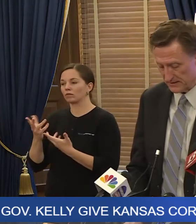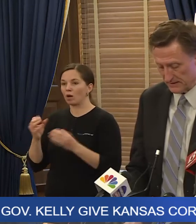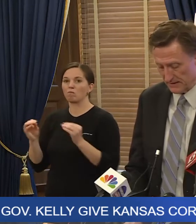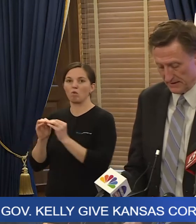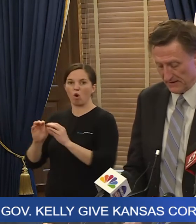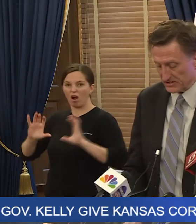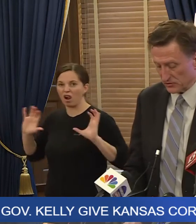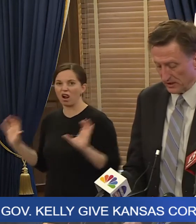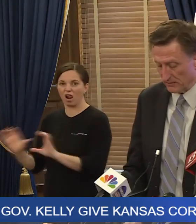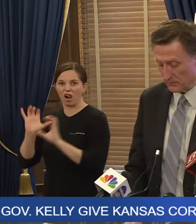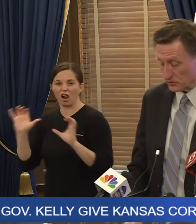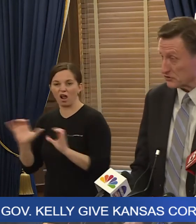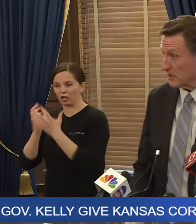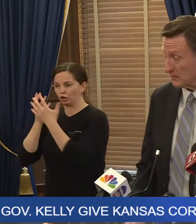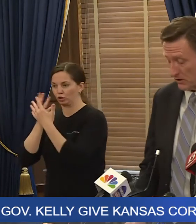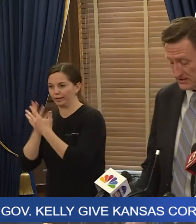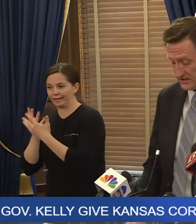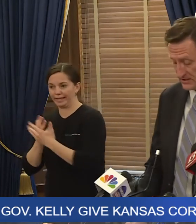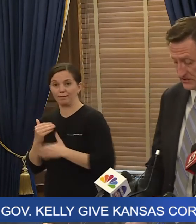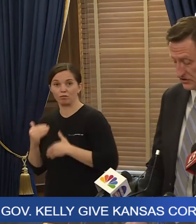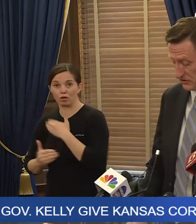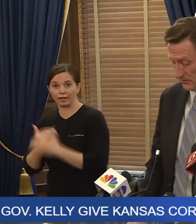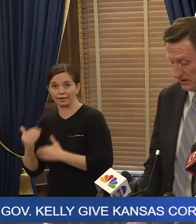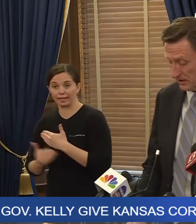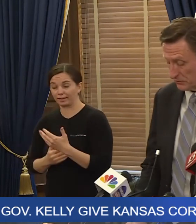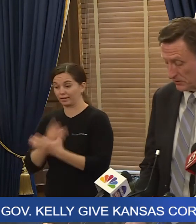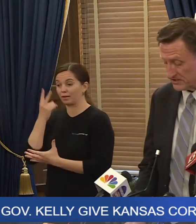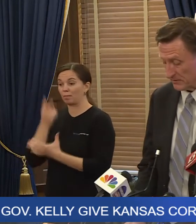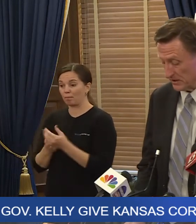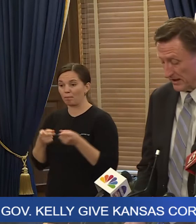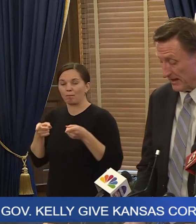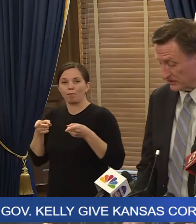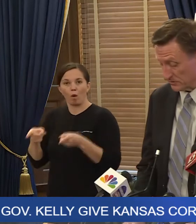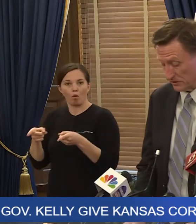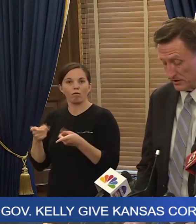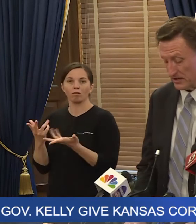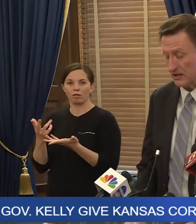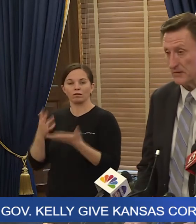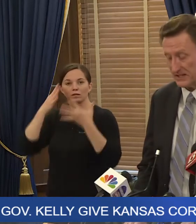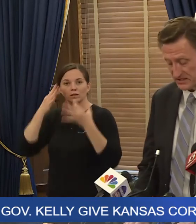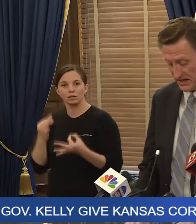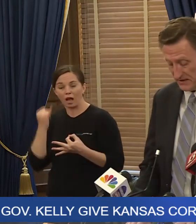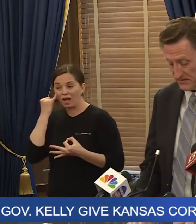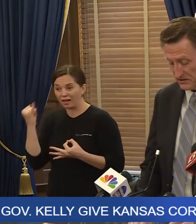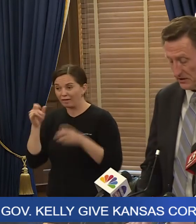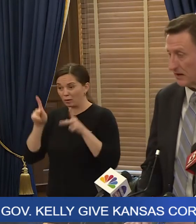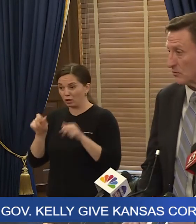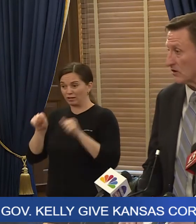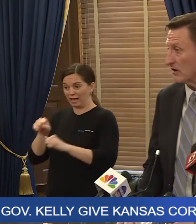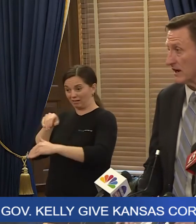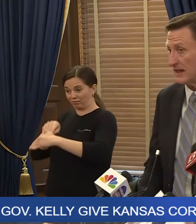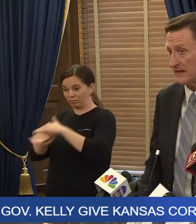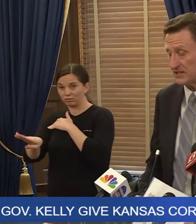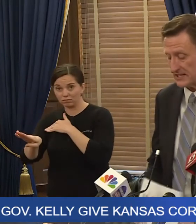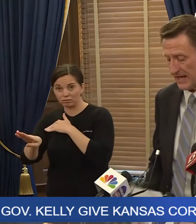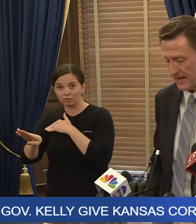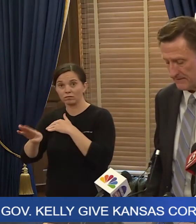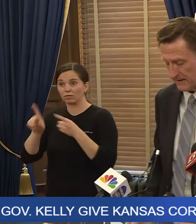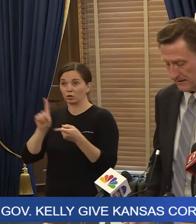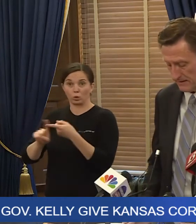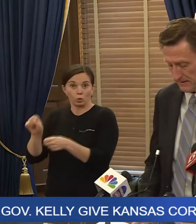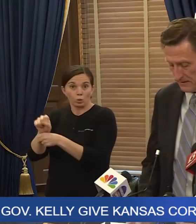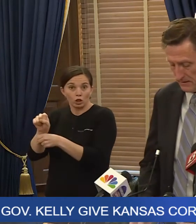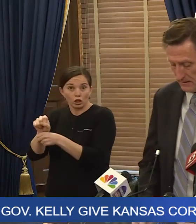process. Those screening processes determine an employee's eligibility to come inside the facility and work on any given